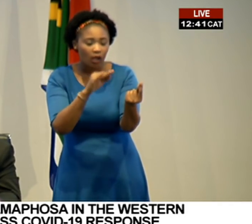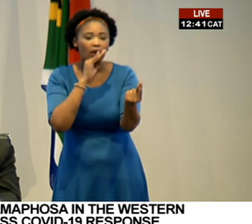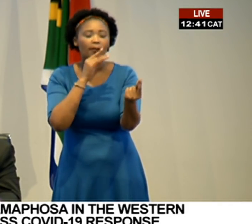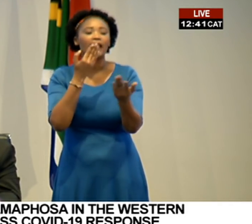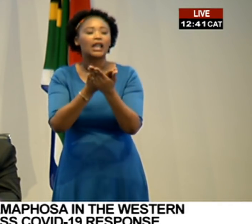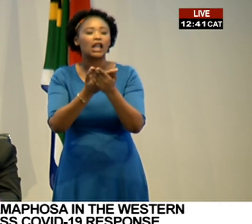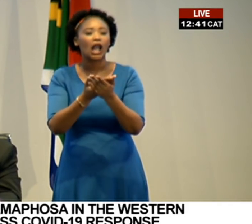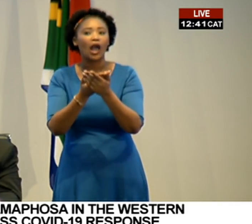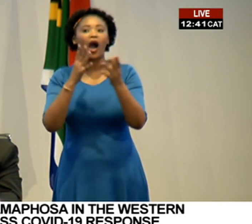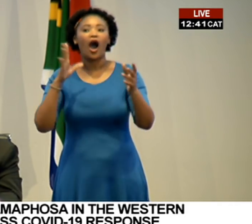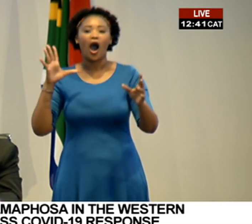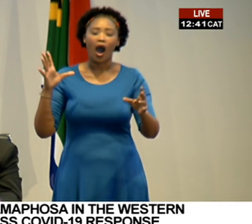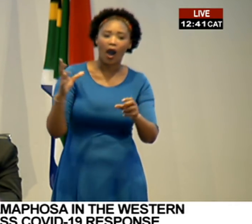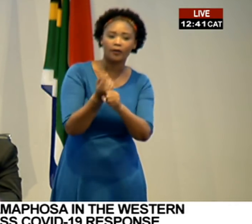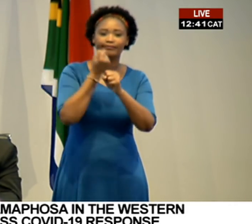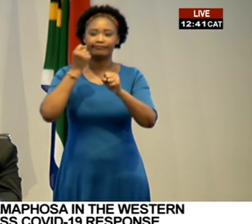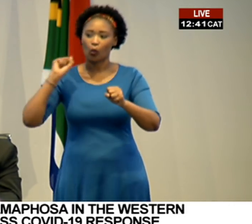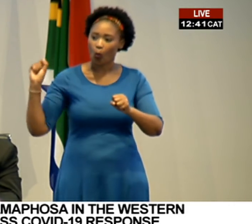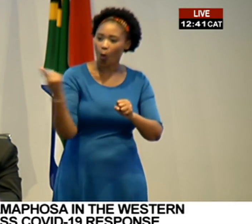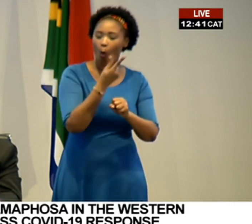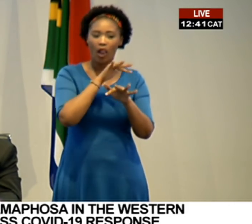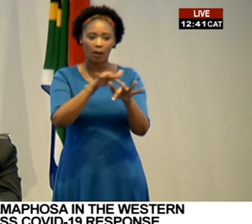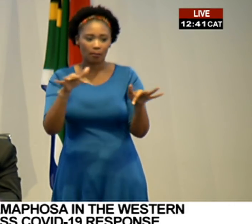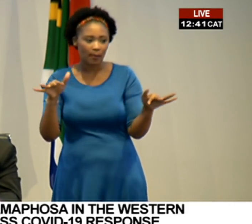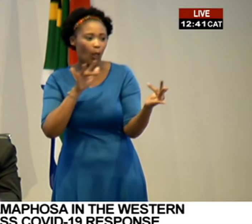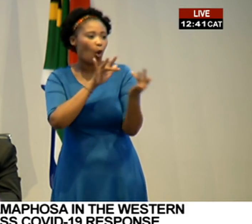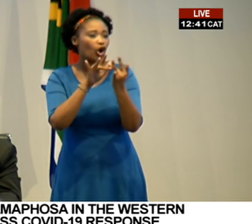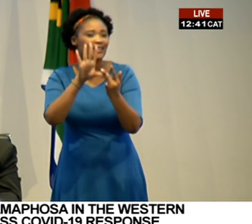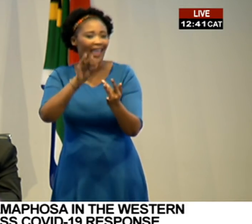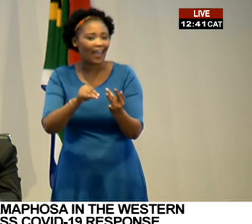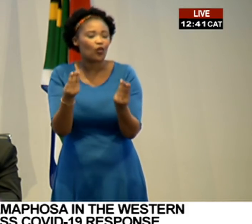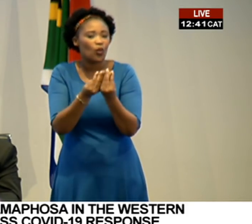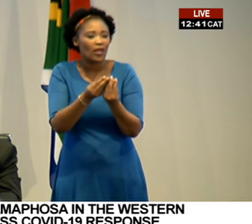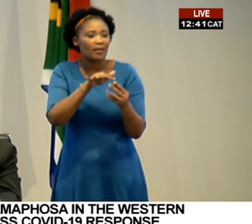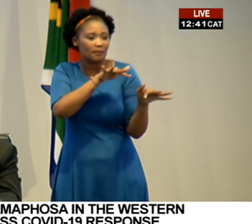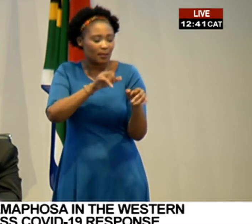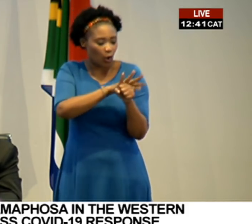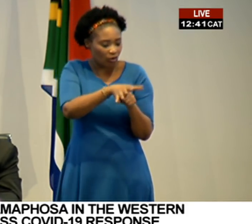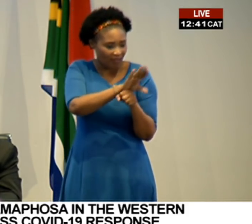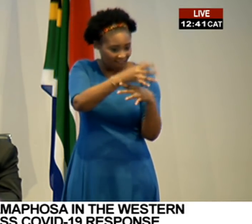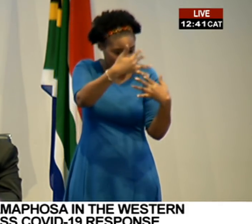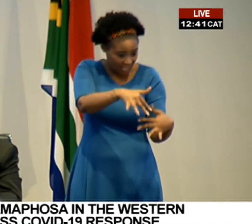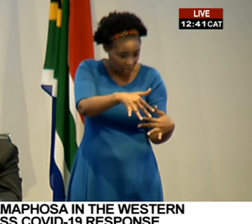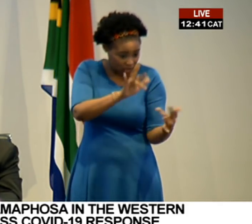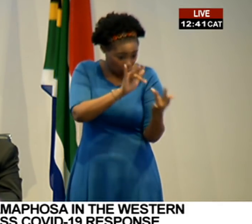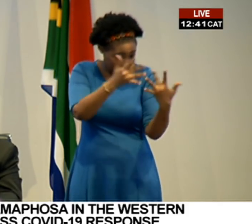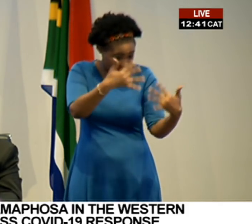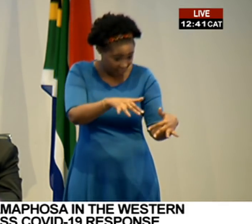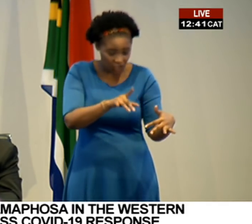to follow through all those who are infected and the contacts, and isolate